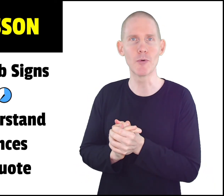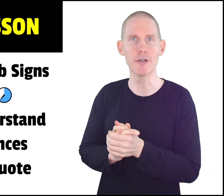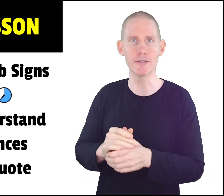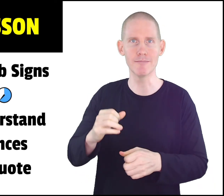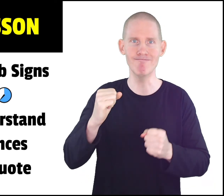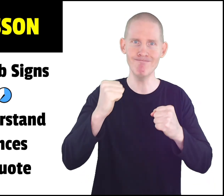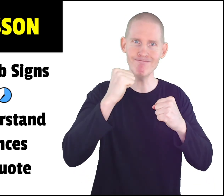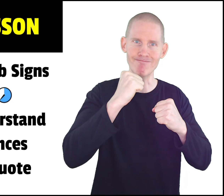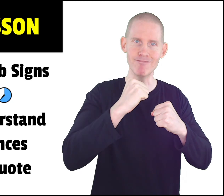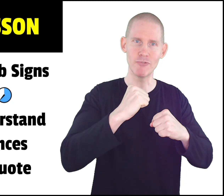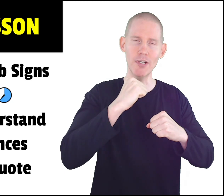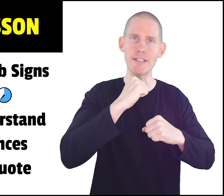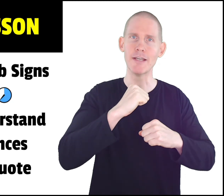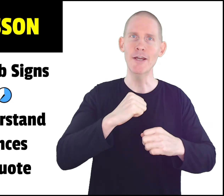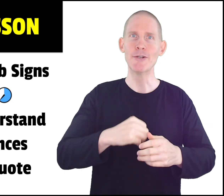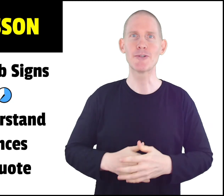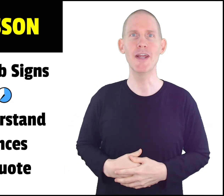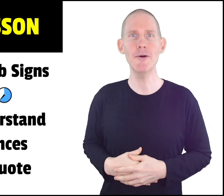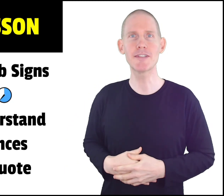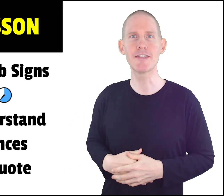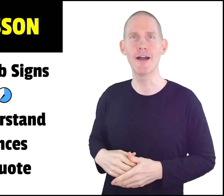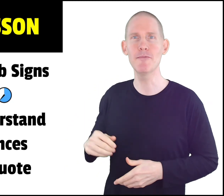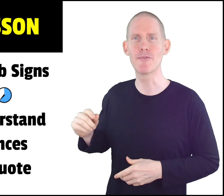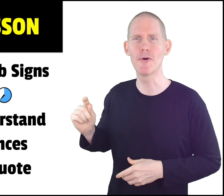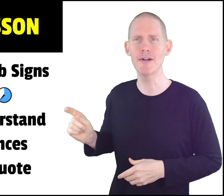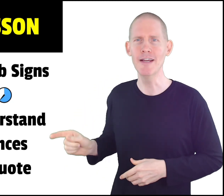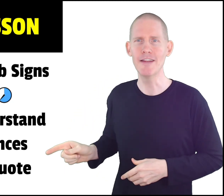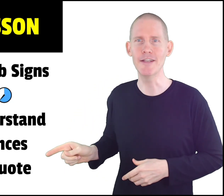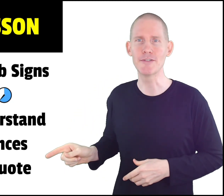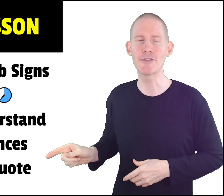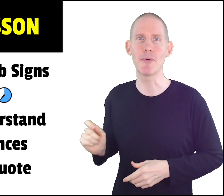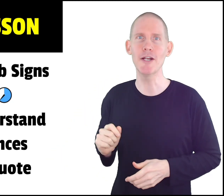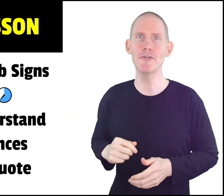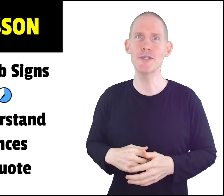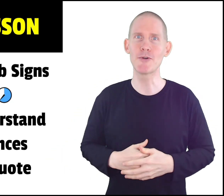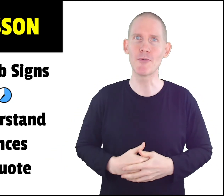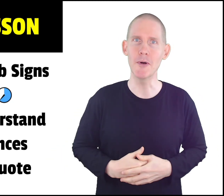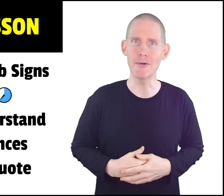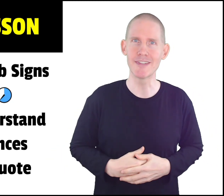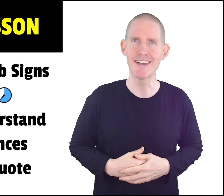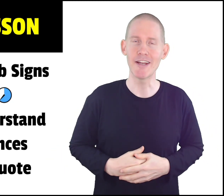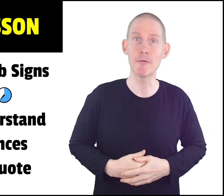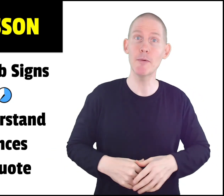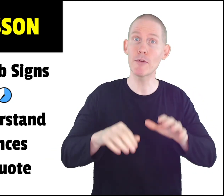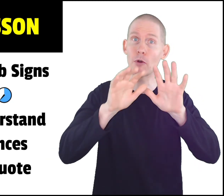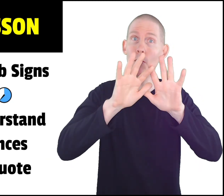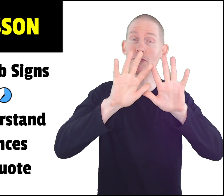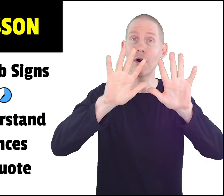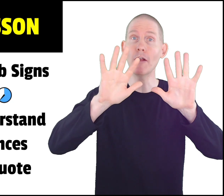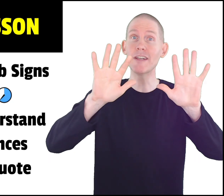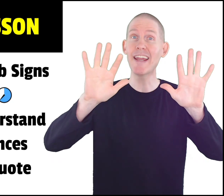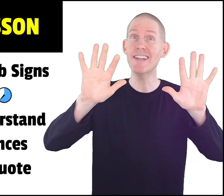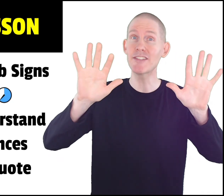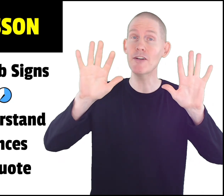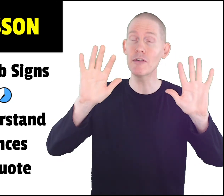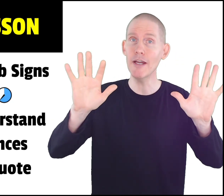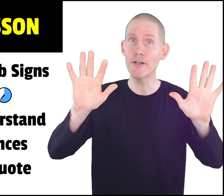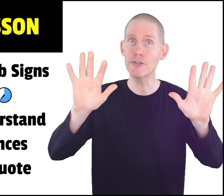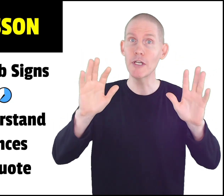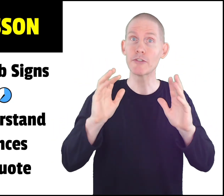words. Right. So now it's time for the inspiring quote. Now remember, the quote's all in ASL letters, so